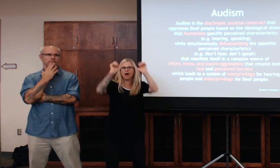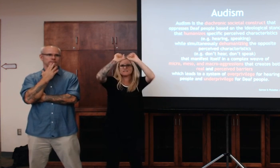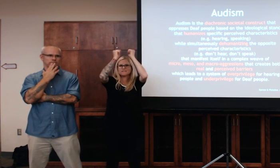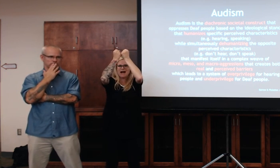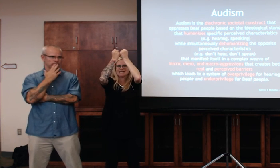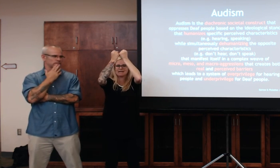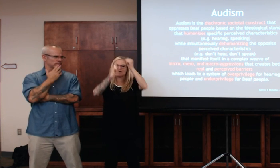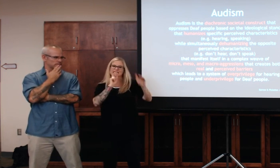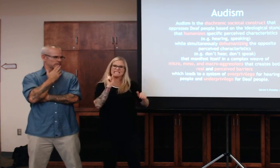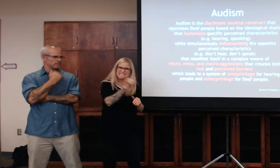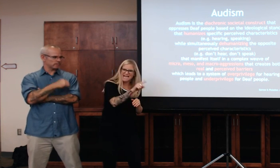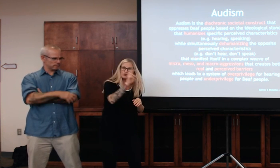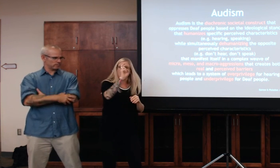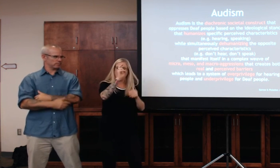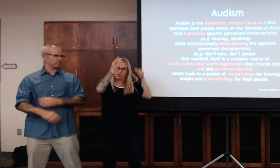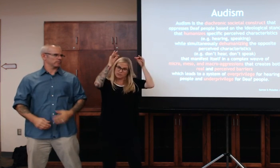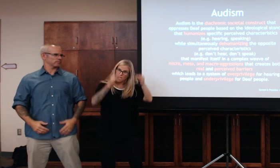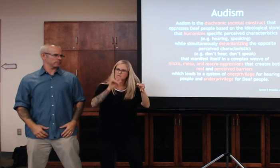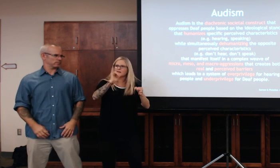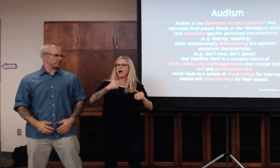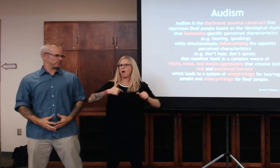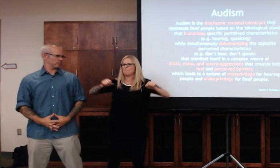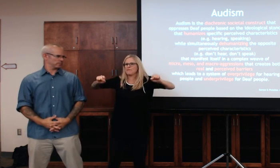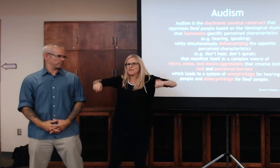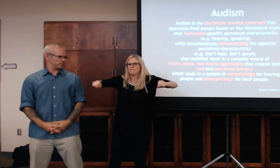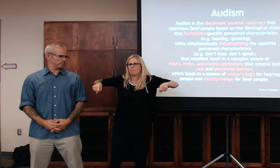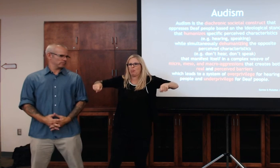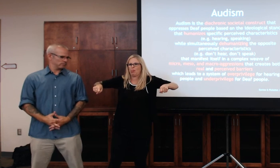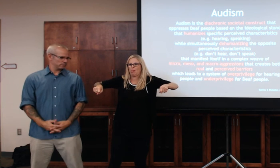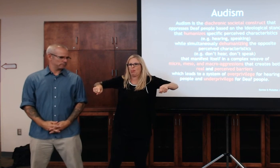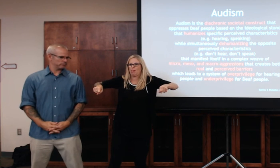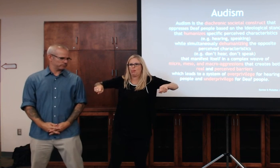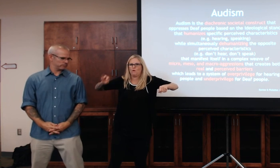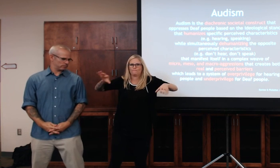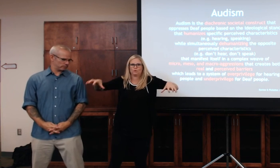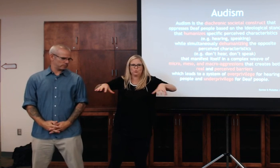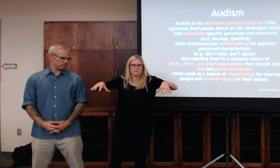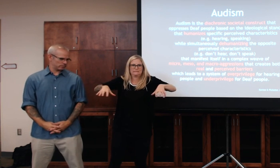by society. They dictate or decide that what it is that I'm capable of doing.